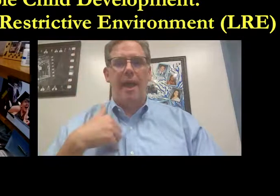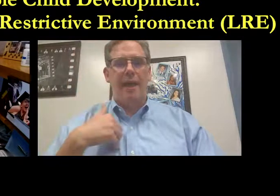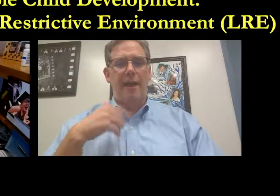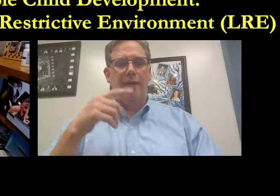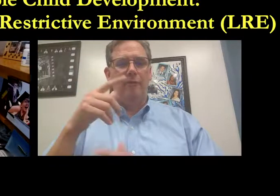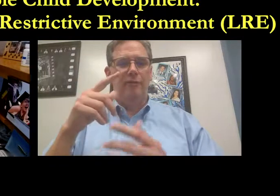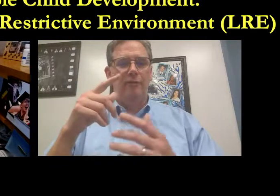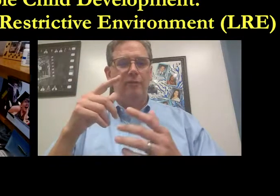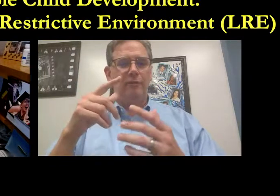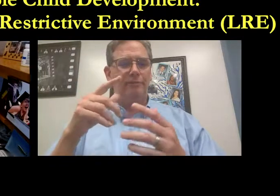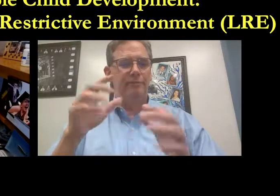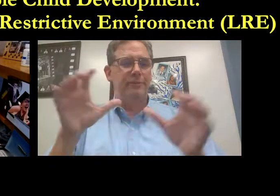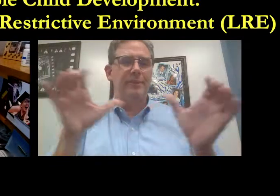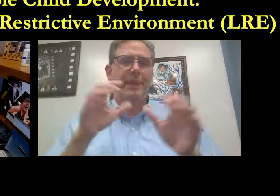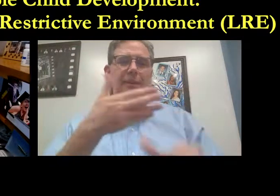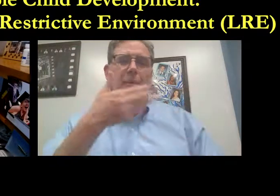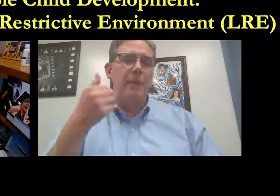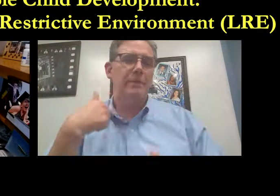My parents,